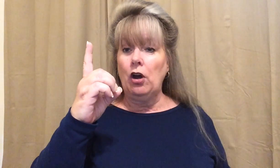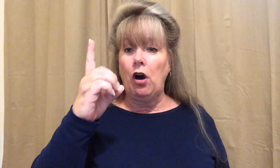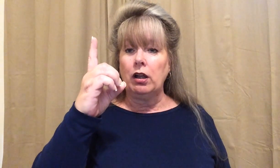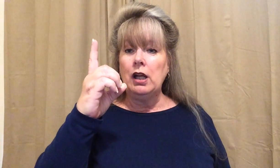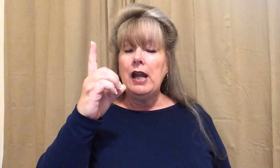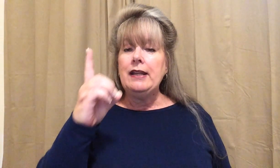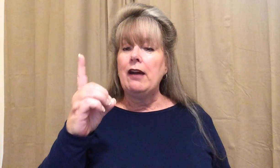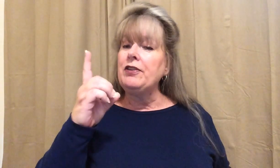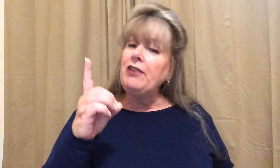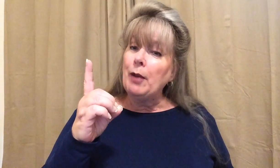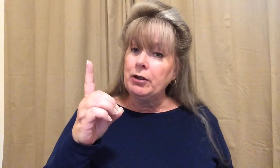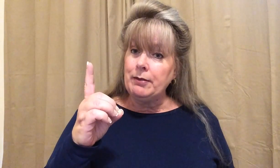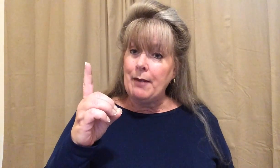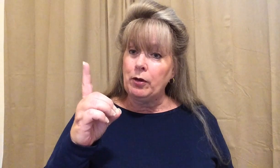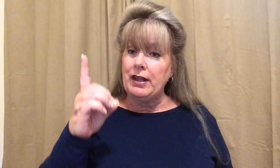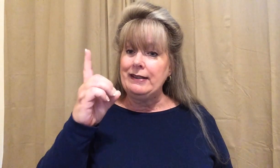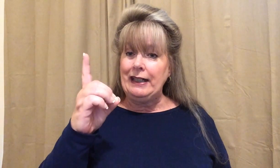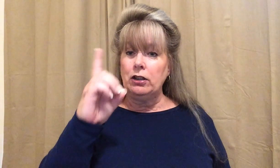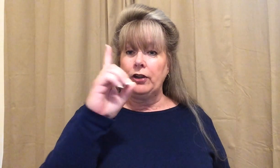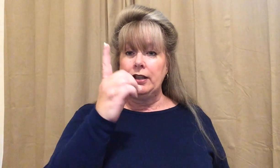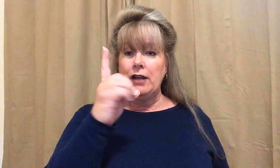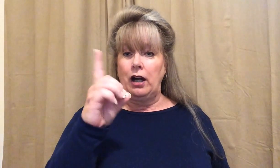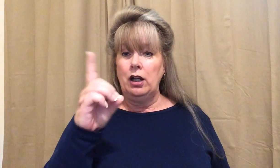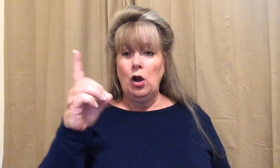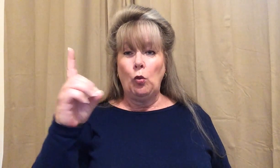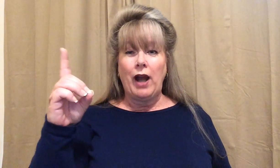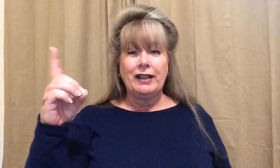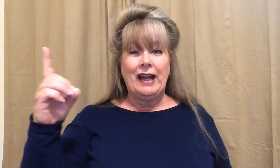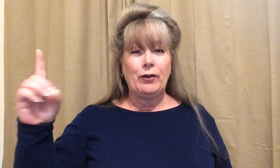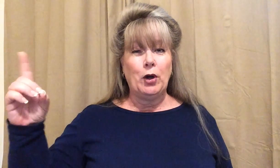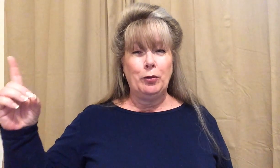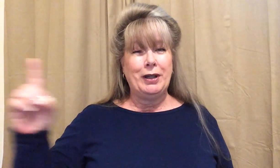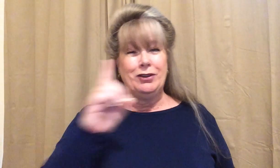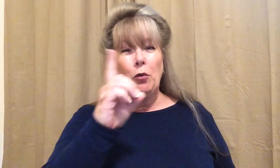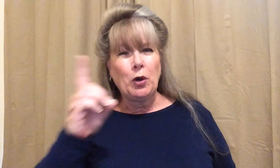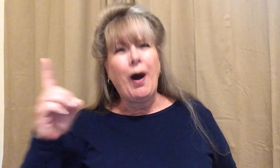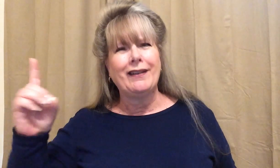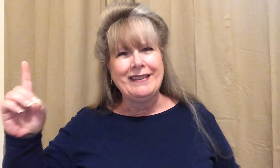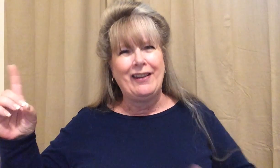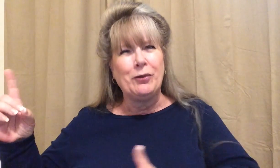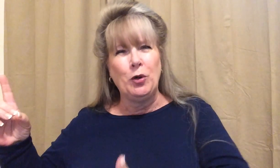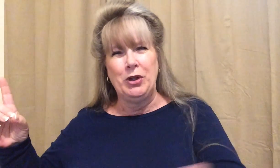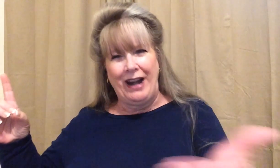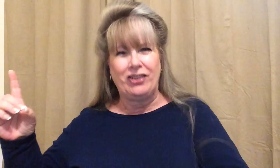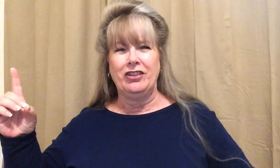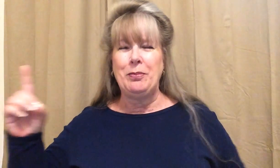tall. Now, if this helps you remember that a D looks like a duck waddling down the road, but you don't want to waddle it down the road when you're actually